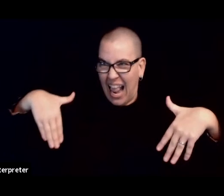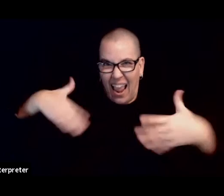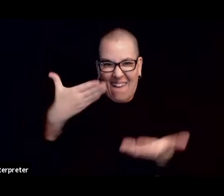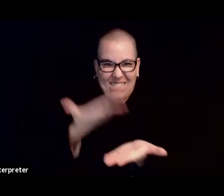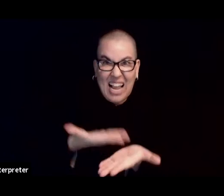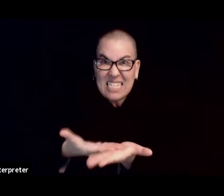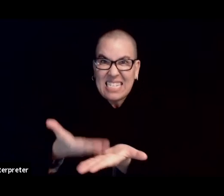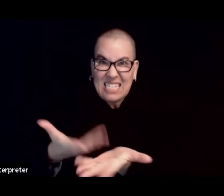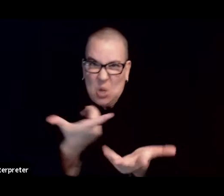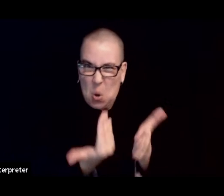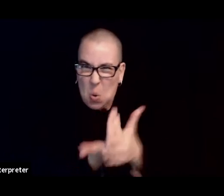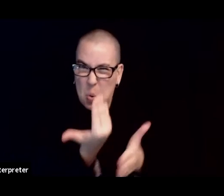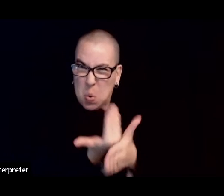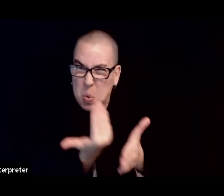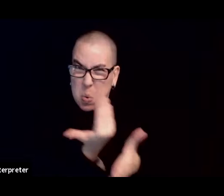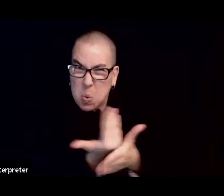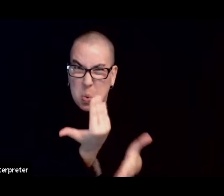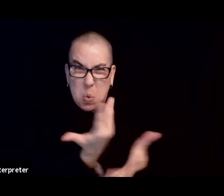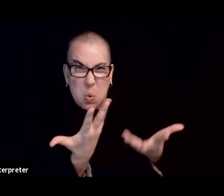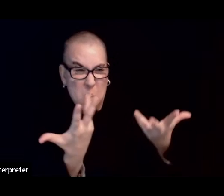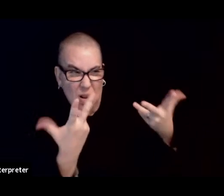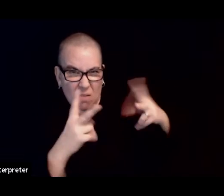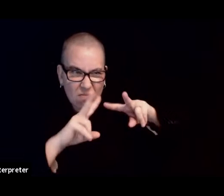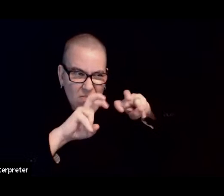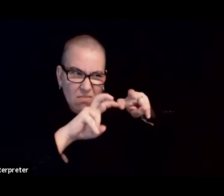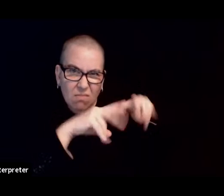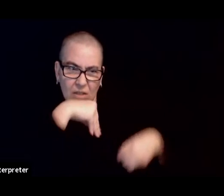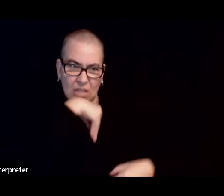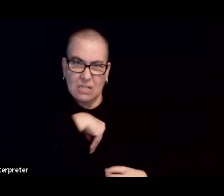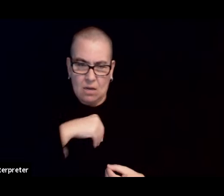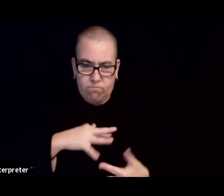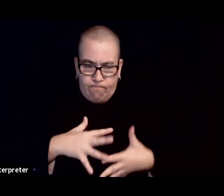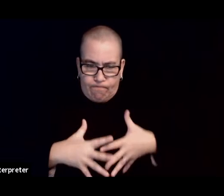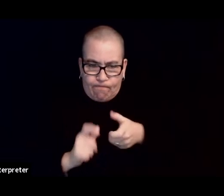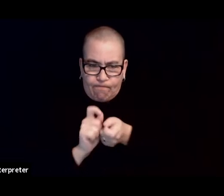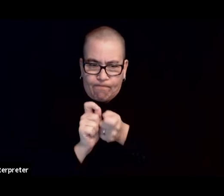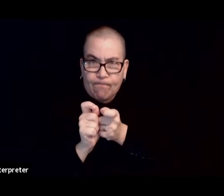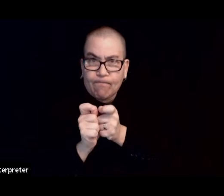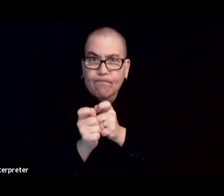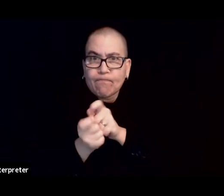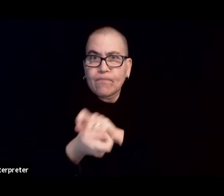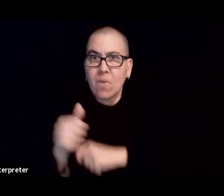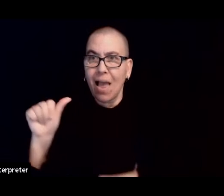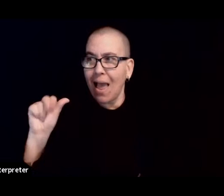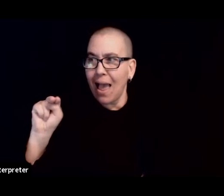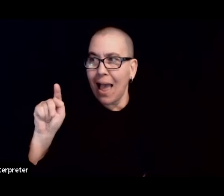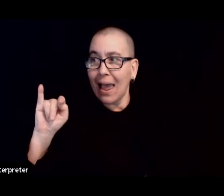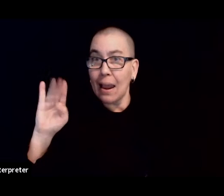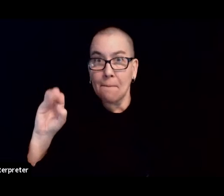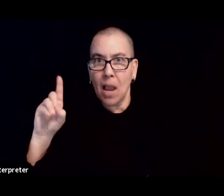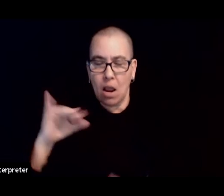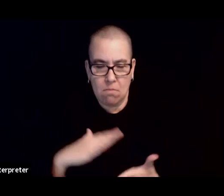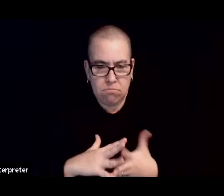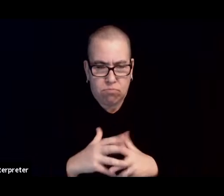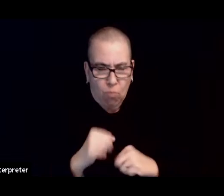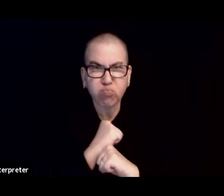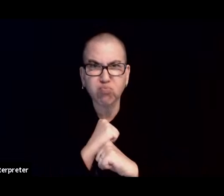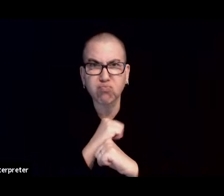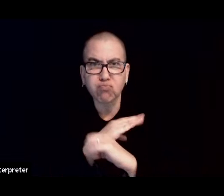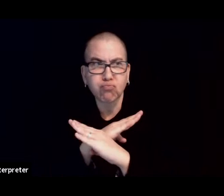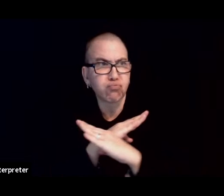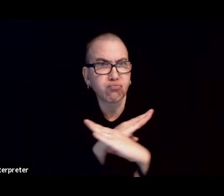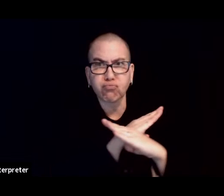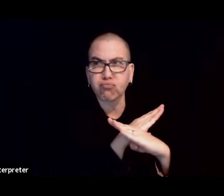disease, you've got 90-day window, is what CDC is telling us. I want to be clear that the vaccine, a person who's been